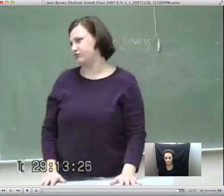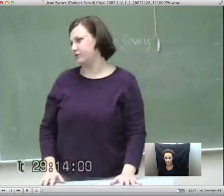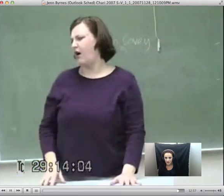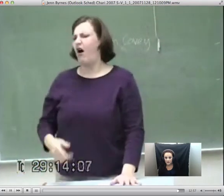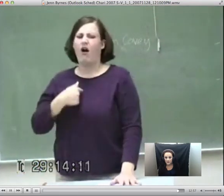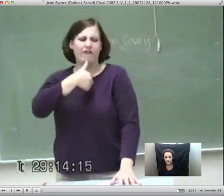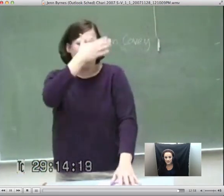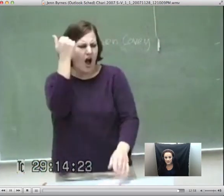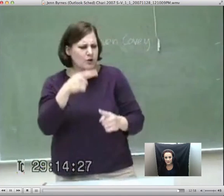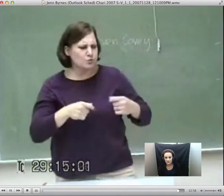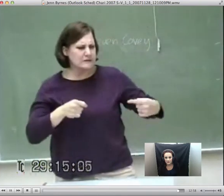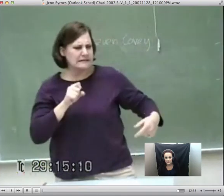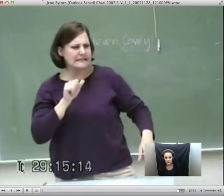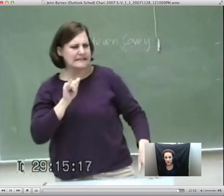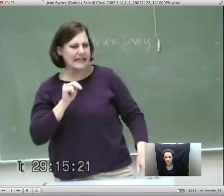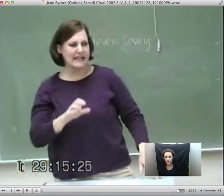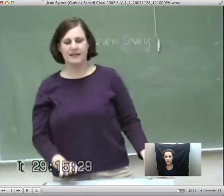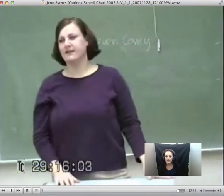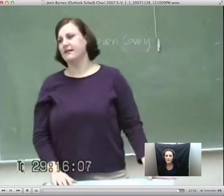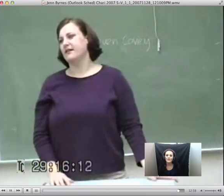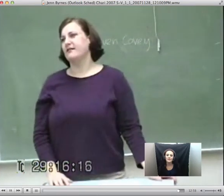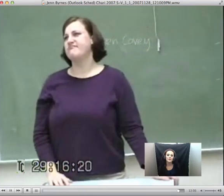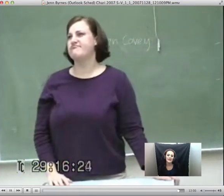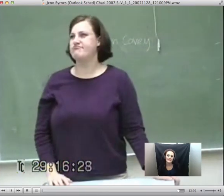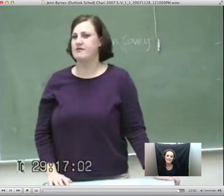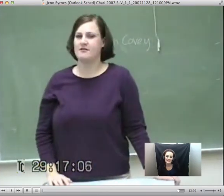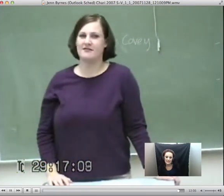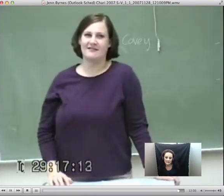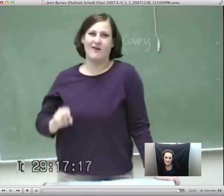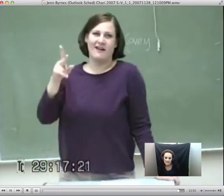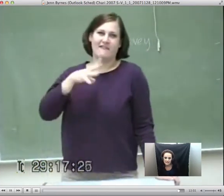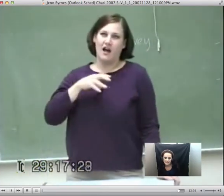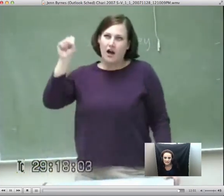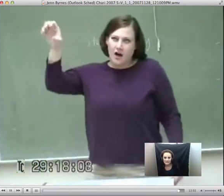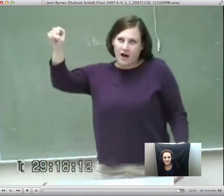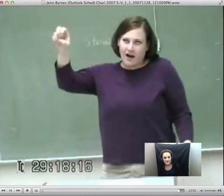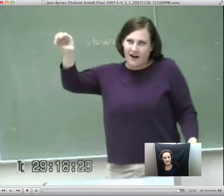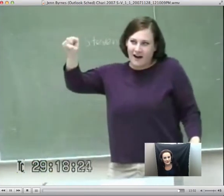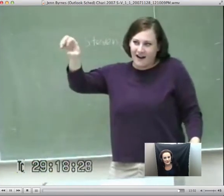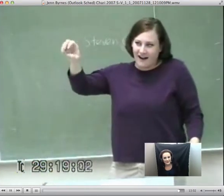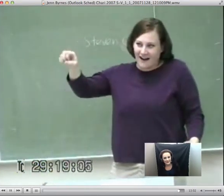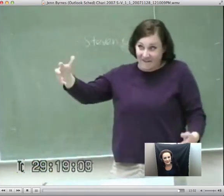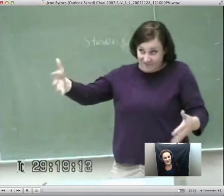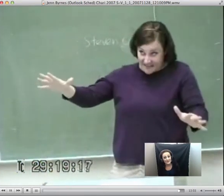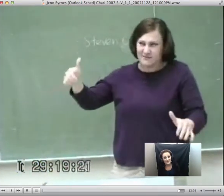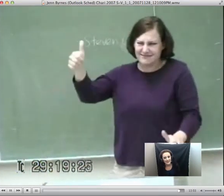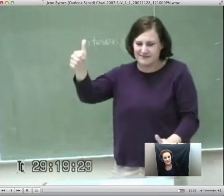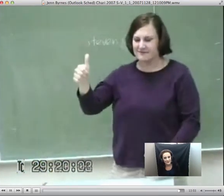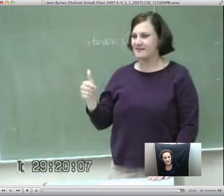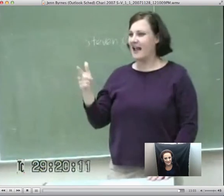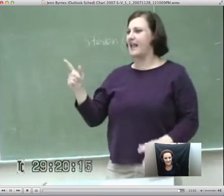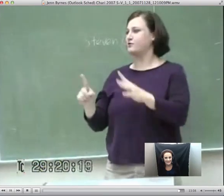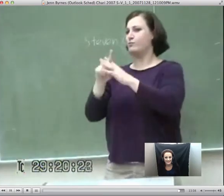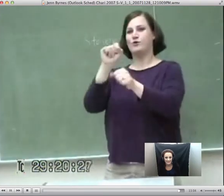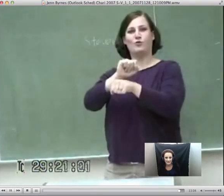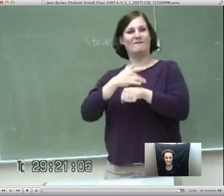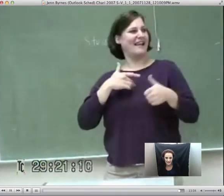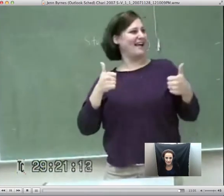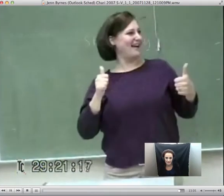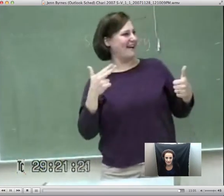"Look at your message." "Oh, I forgot that you had it synced." So I often have to do that and explain to them, and